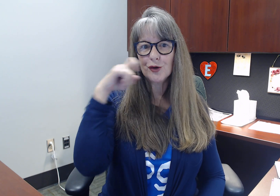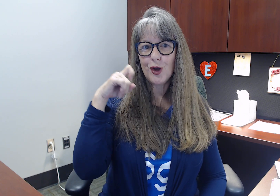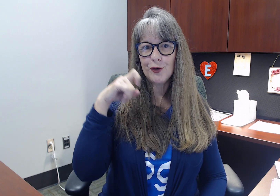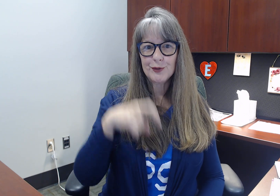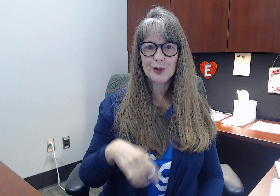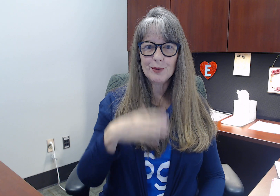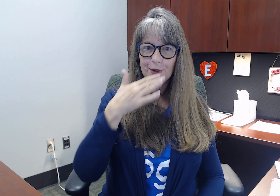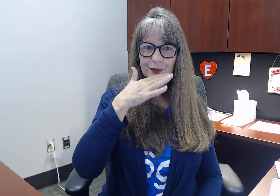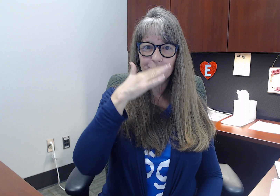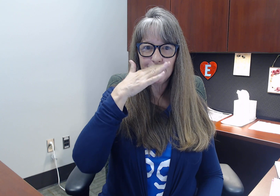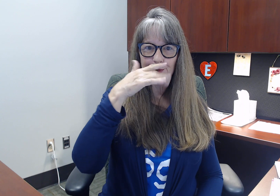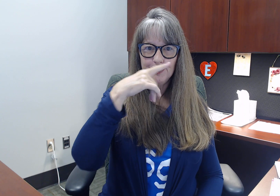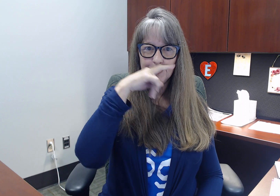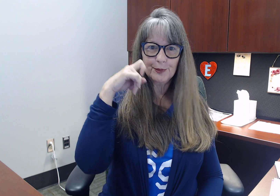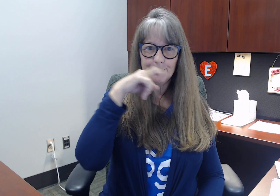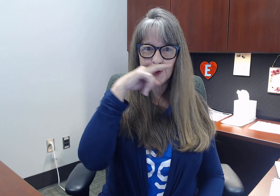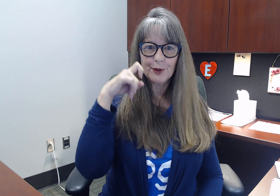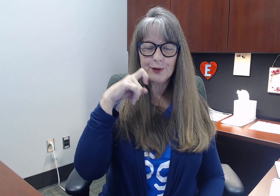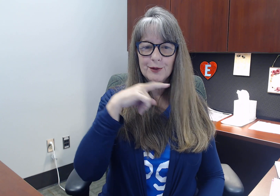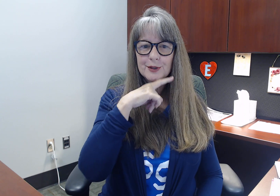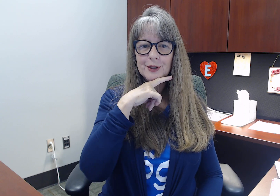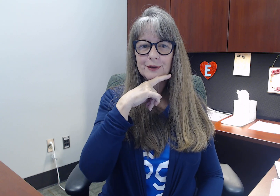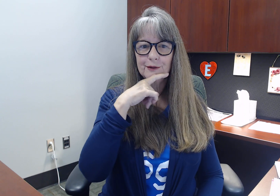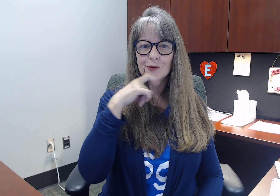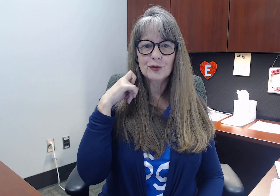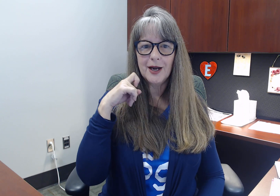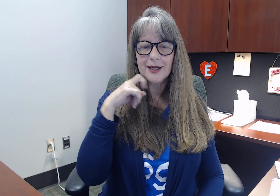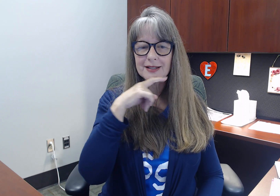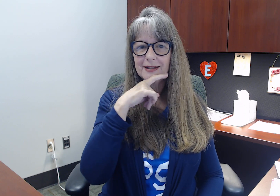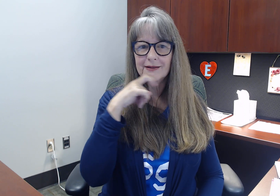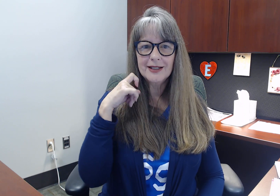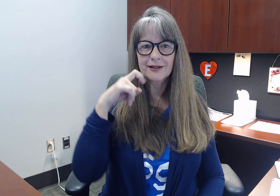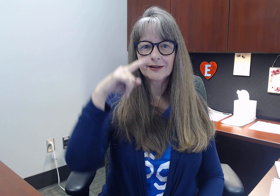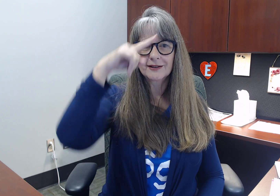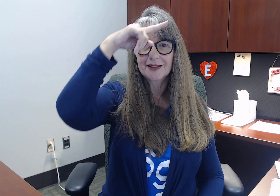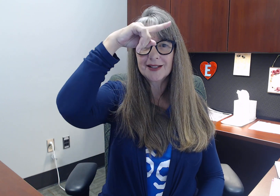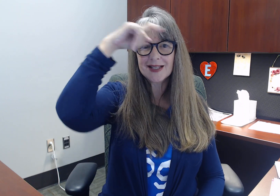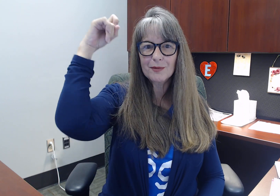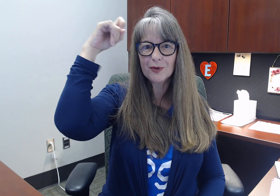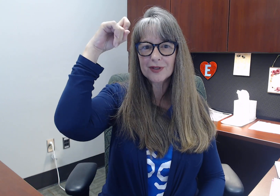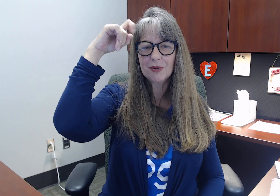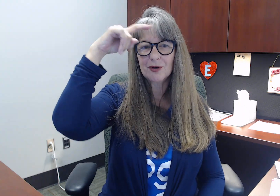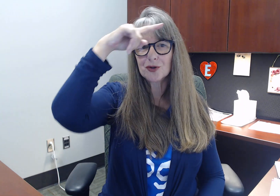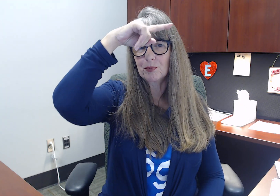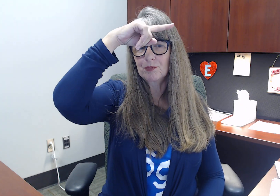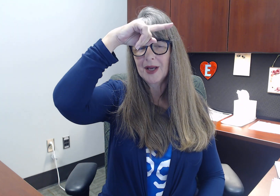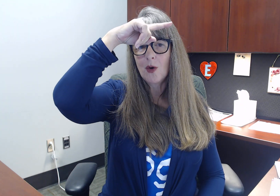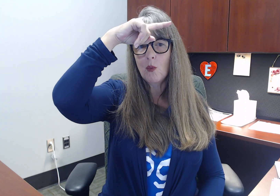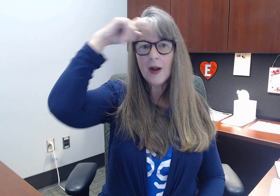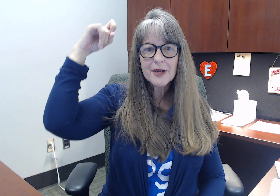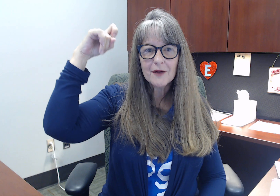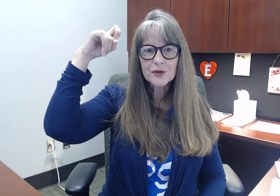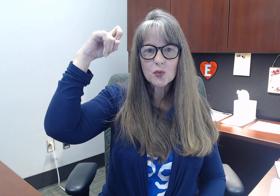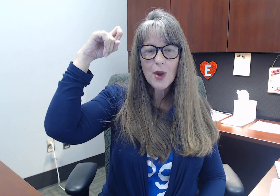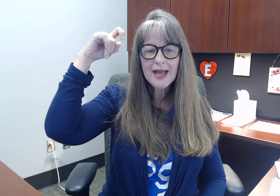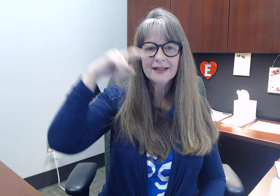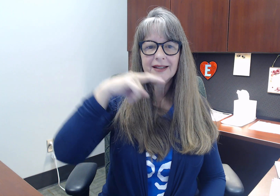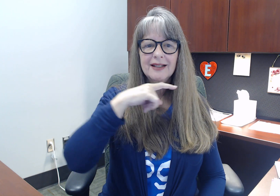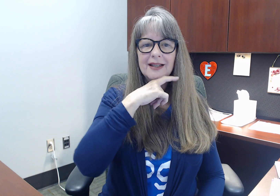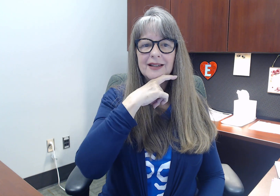nose and above your lip, underneath your nose, and dry is down here. Summer is up here because you're wiping out the sweat, and then